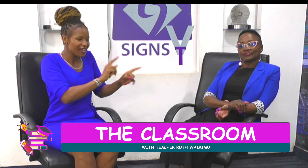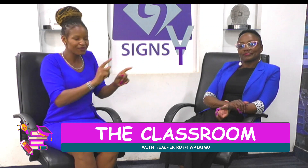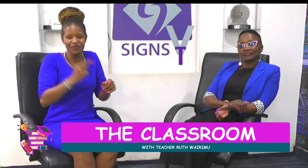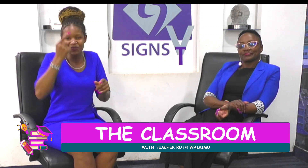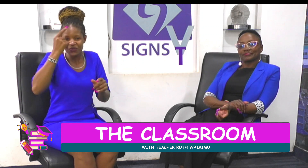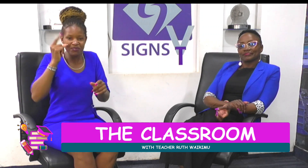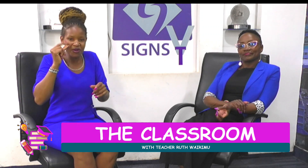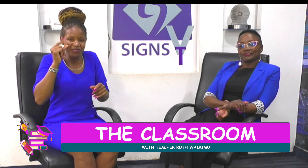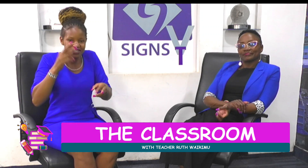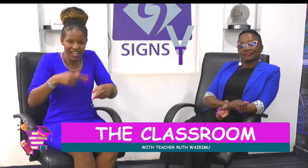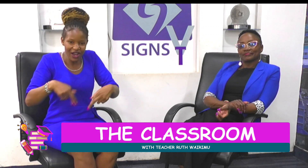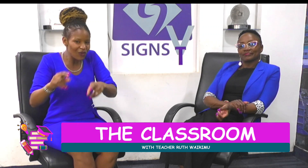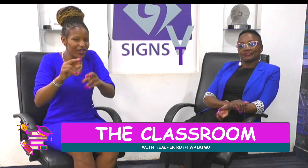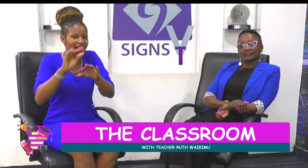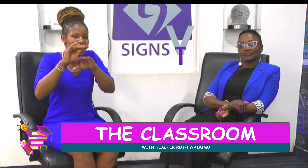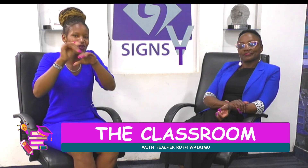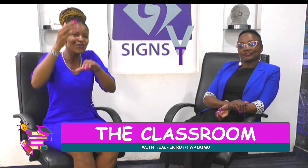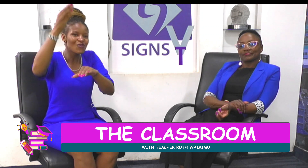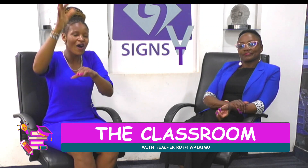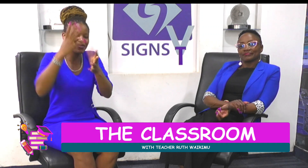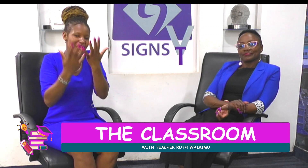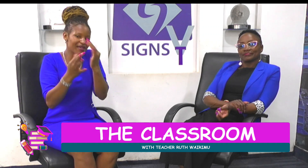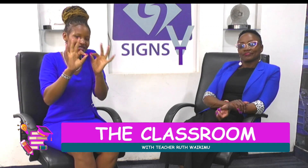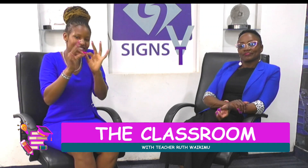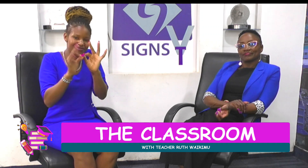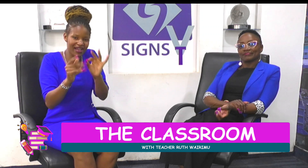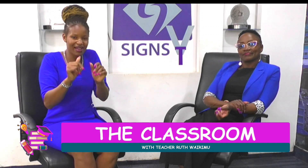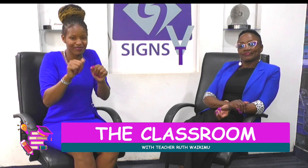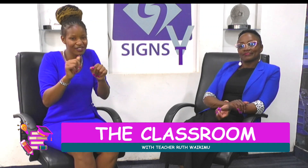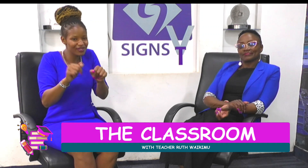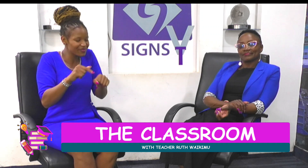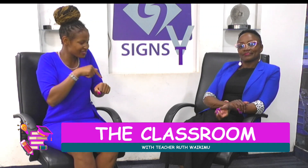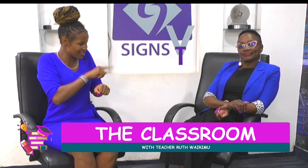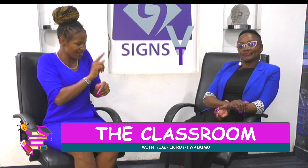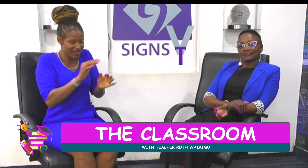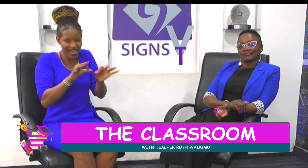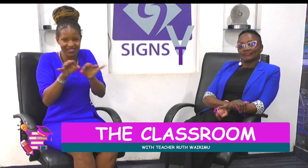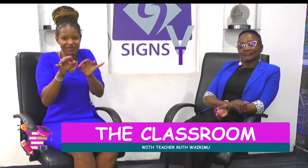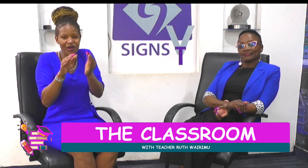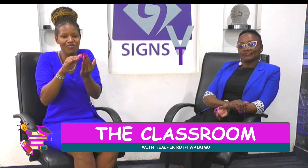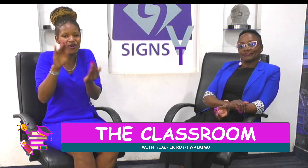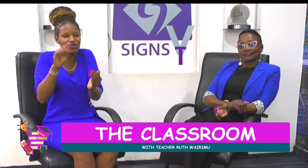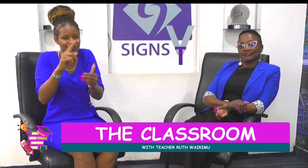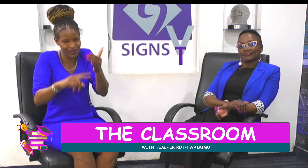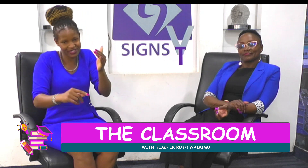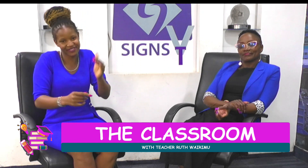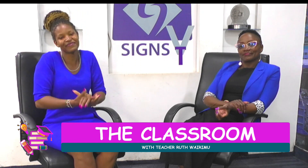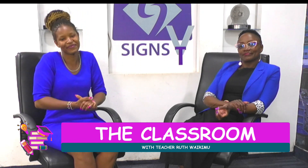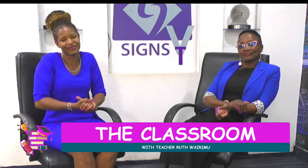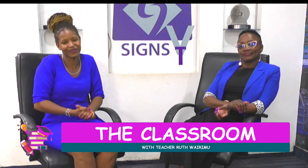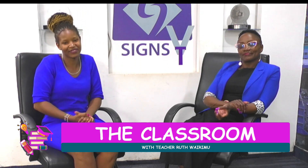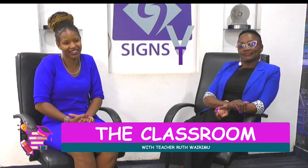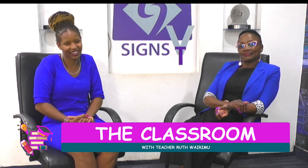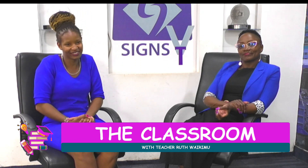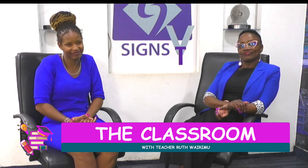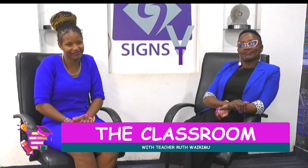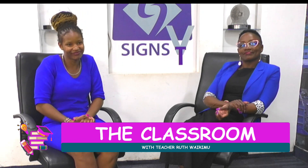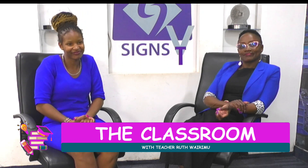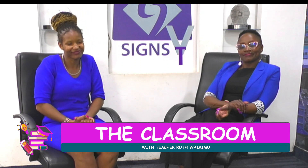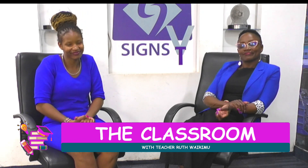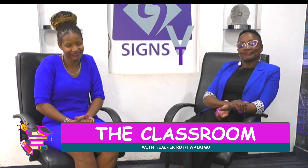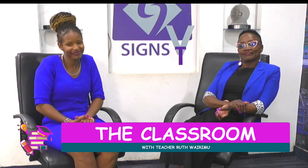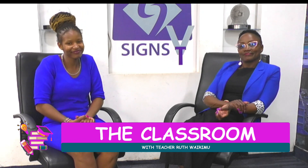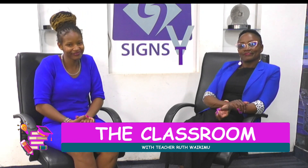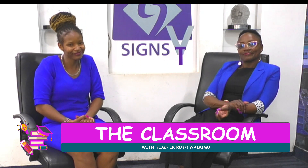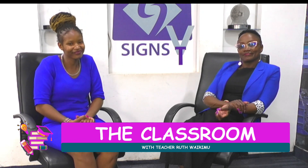you for the different gigs, for the different interpretation services where they, could you please explain to us how you